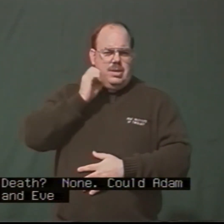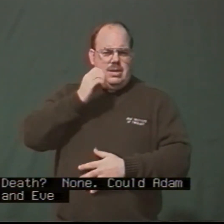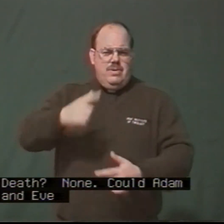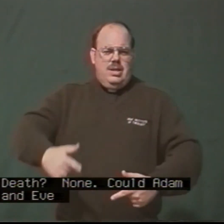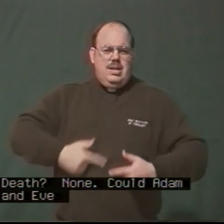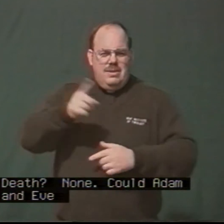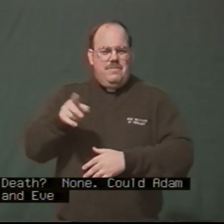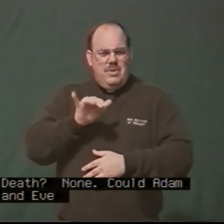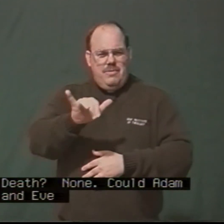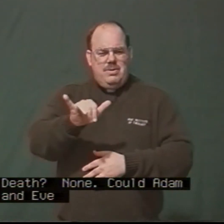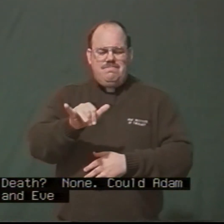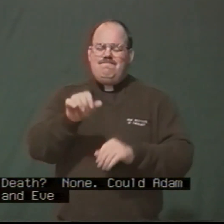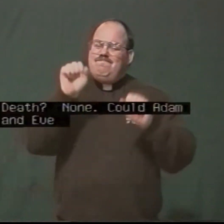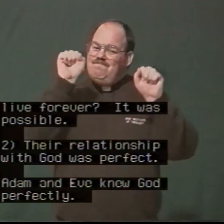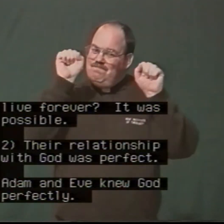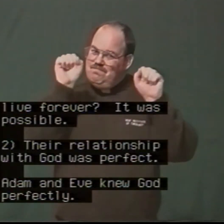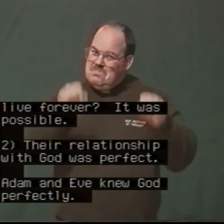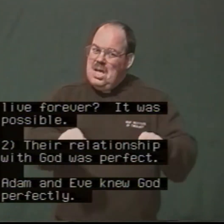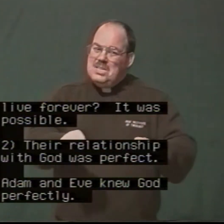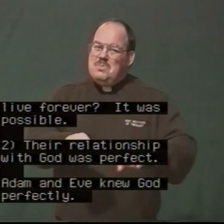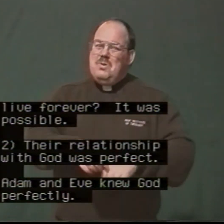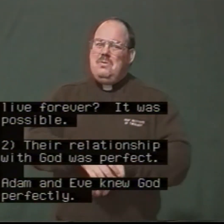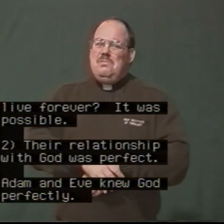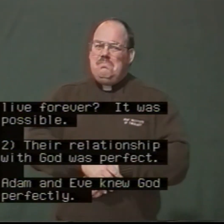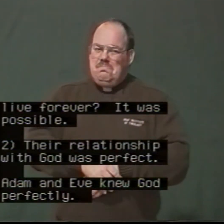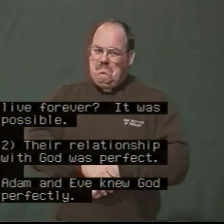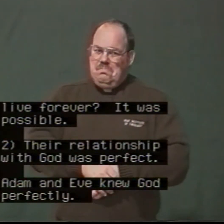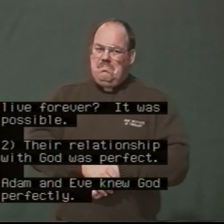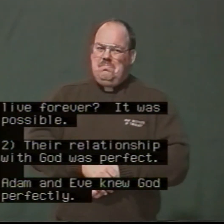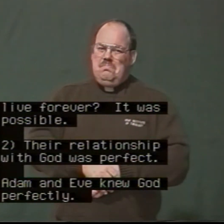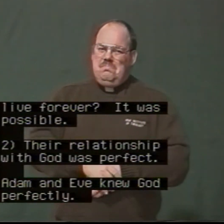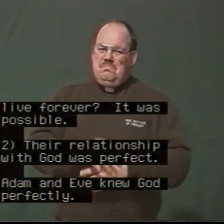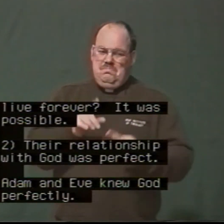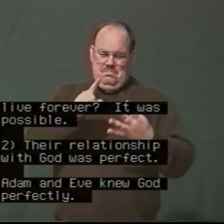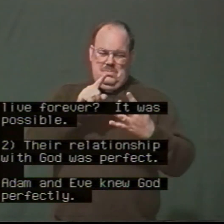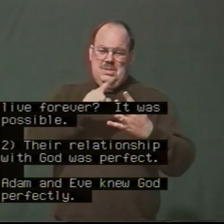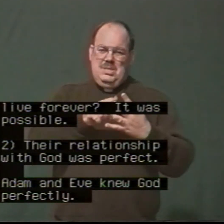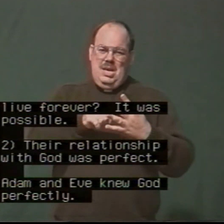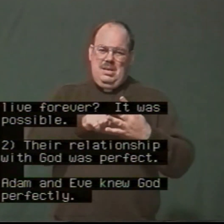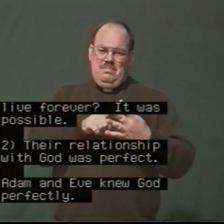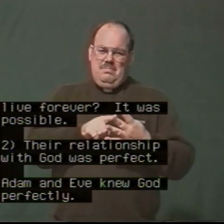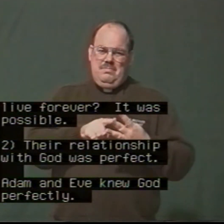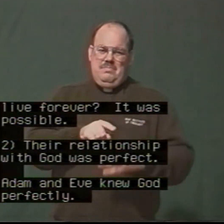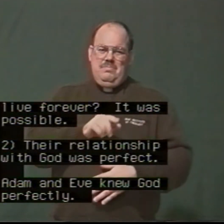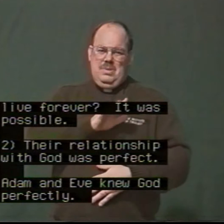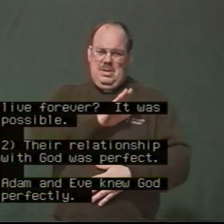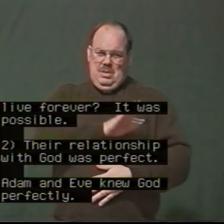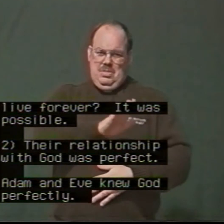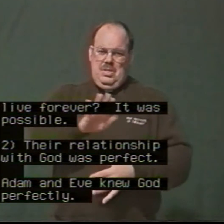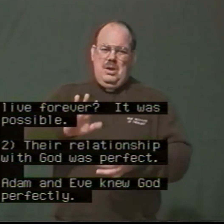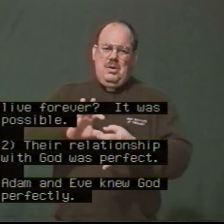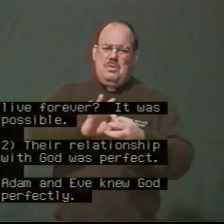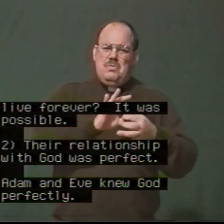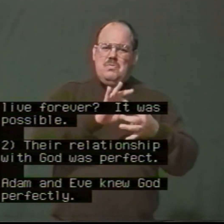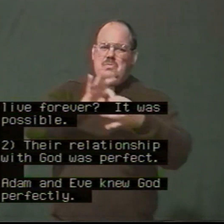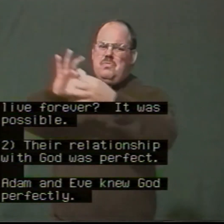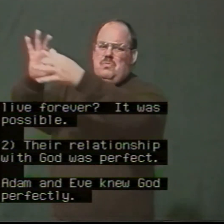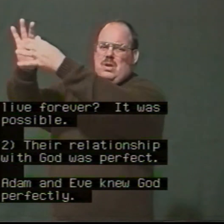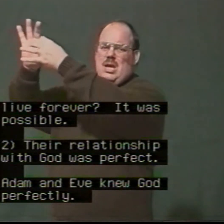Death, none. Could Adam and Eve live forever? It was possible. Second, their relationship with God was